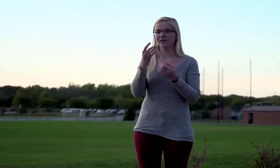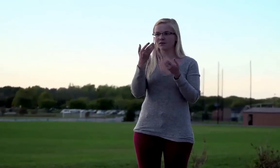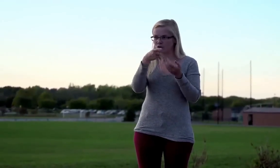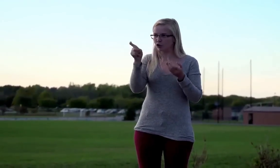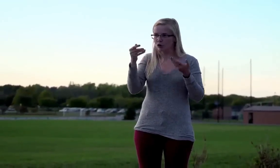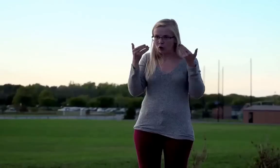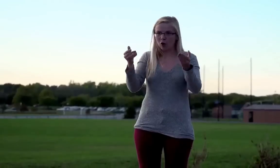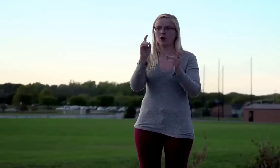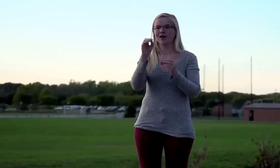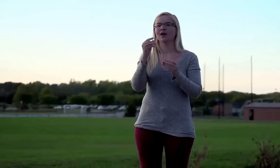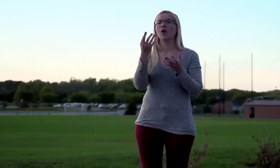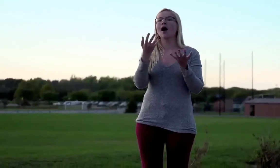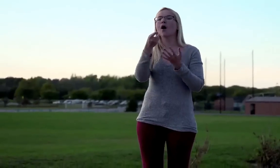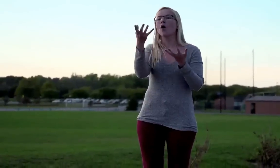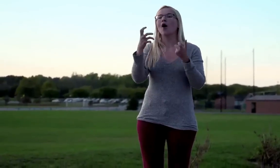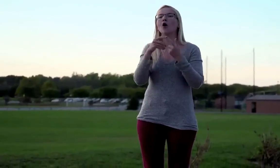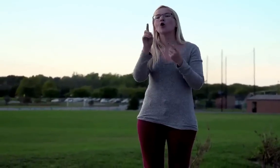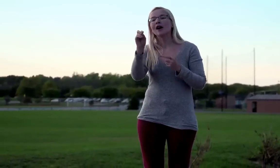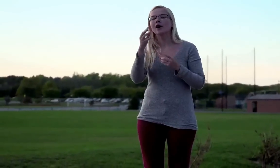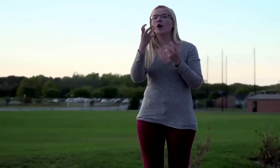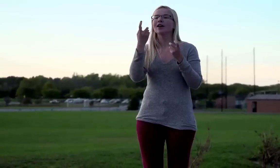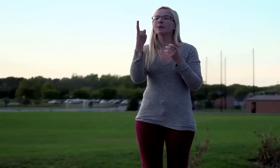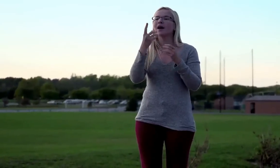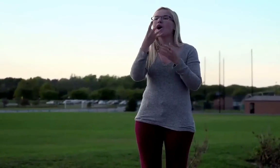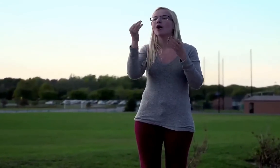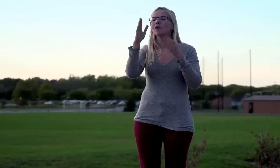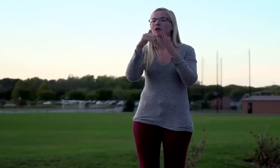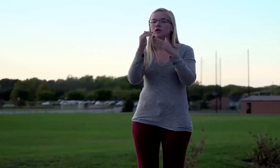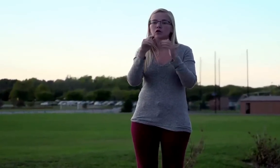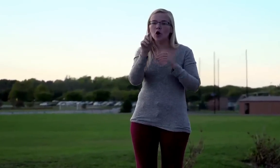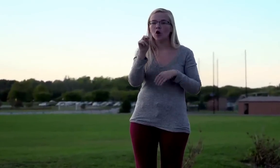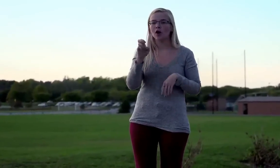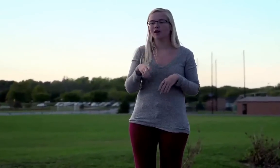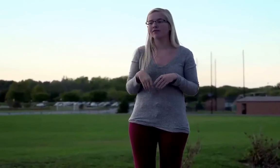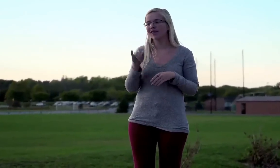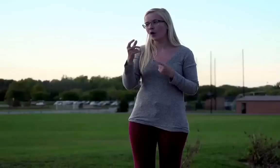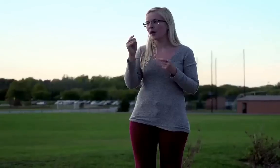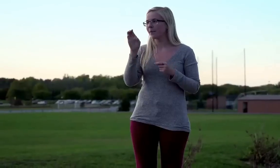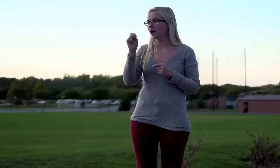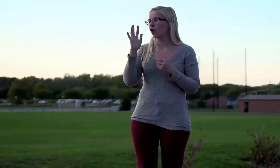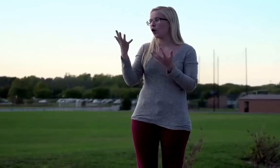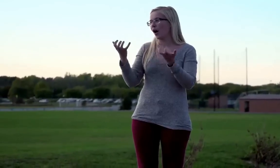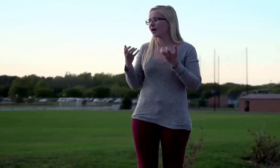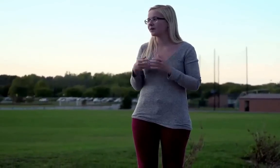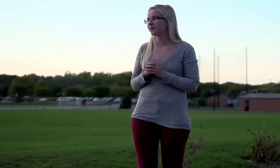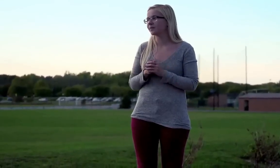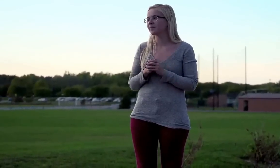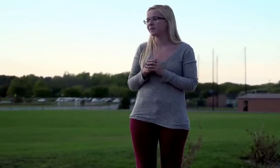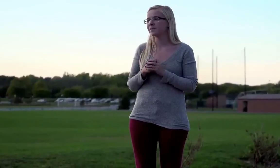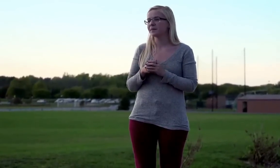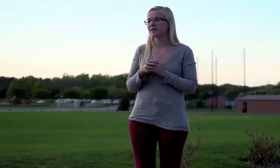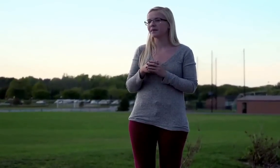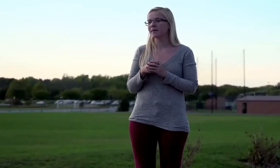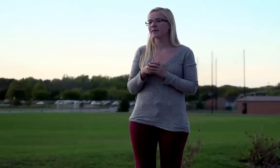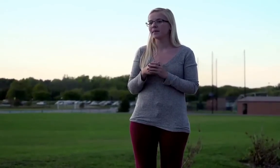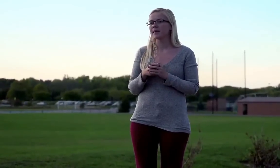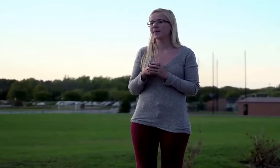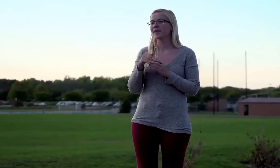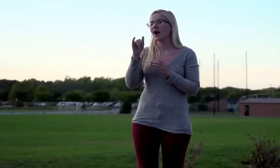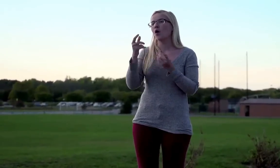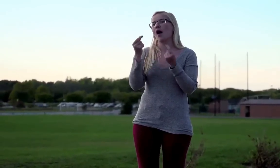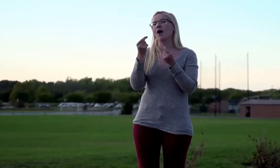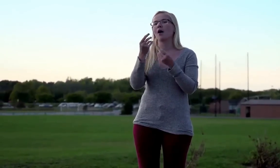is the time for you to go ahead and step up. If there's something that you've been thinking about that's outside your comfort zone, Ben would want you to reach for